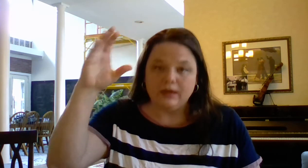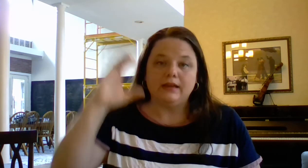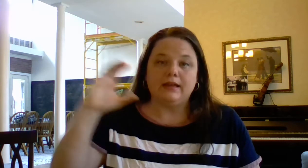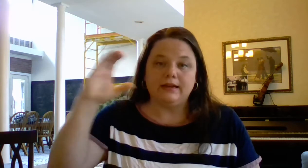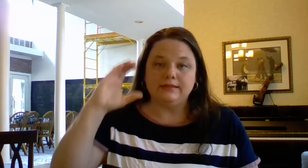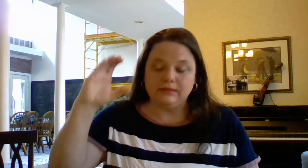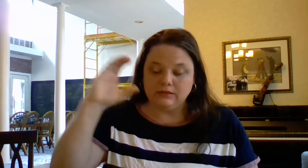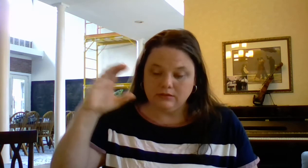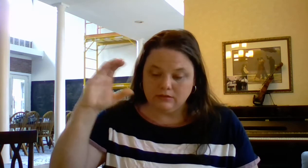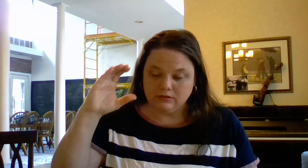cousin,